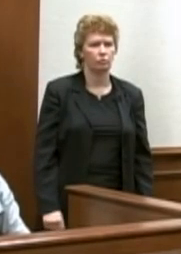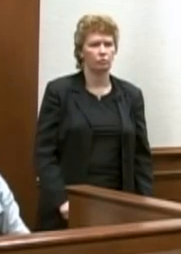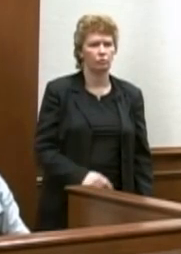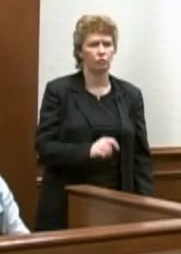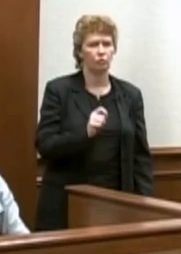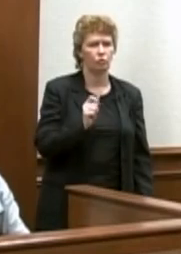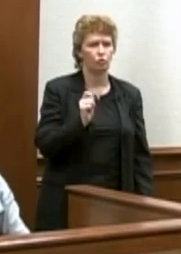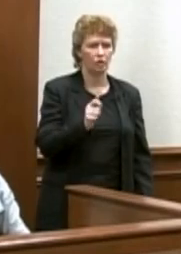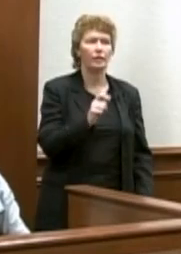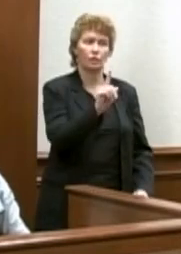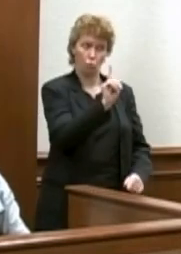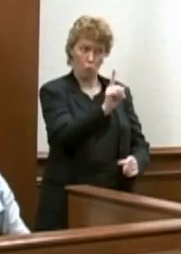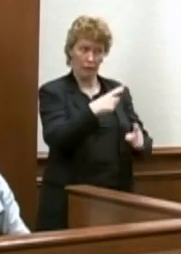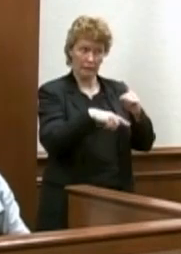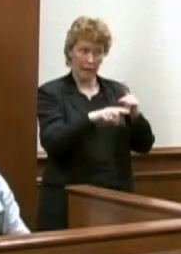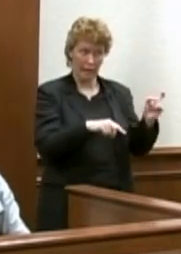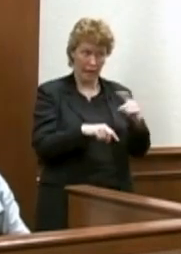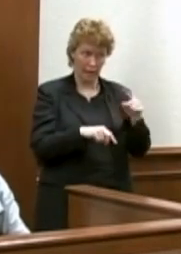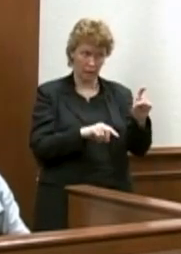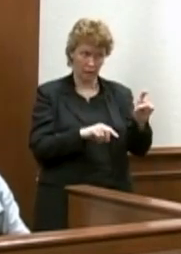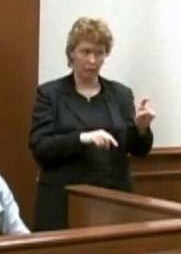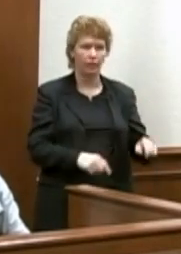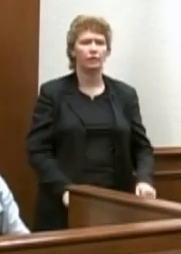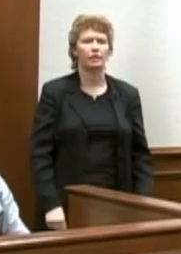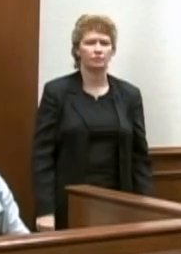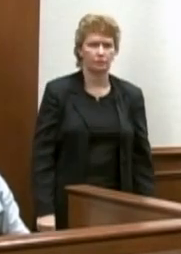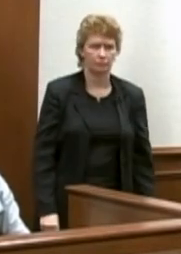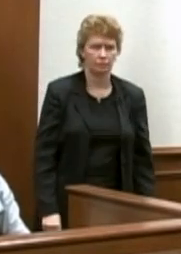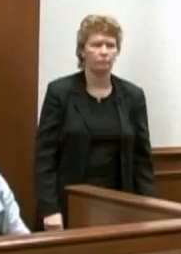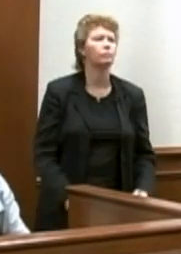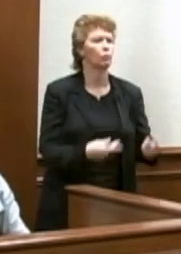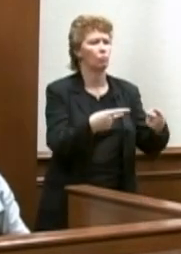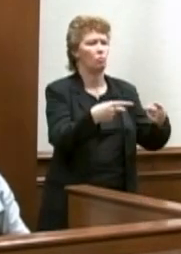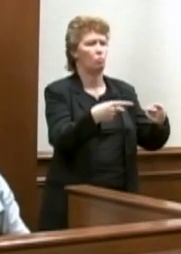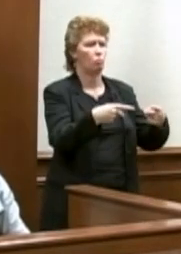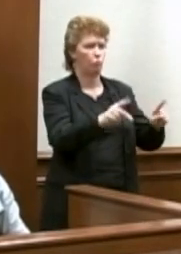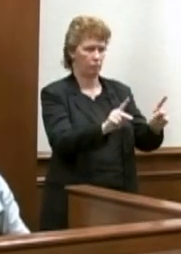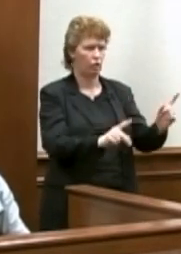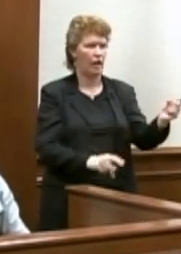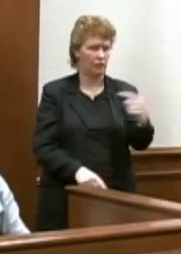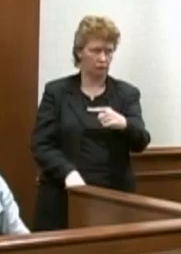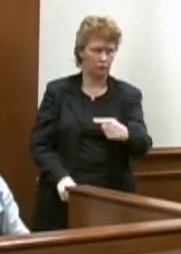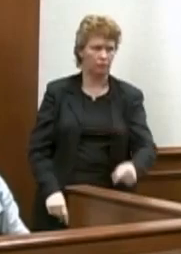It's just limited to one sign? Yes. Yes.